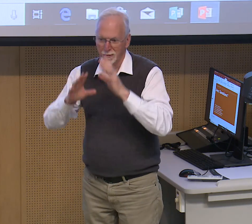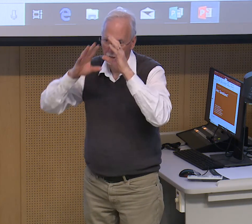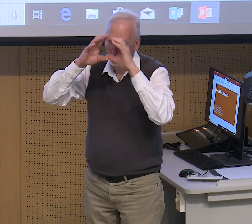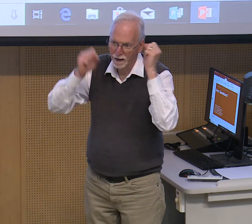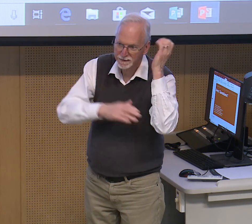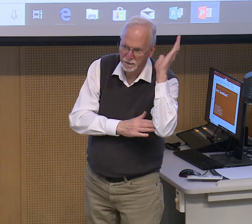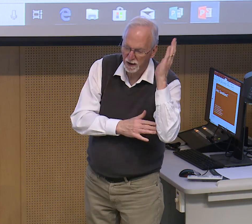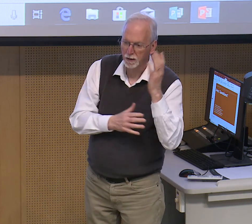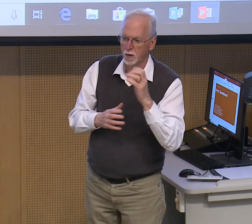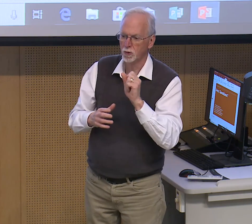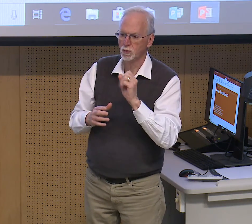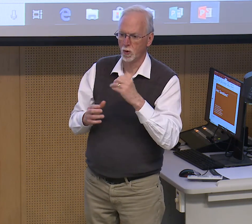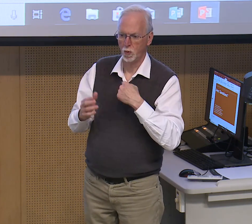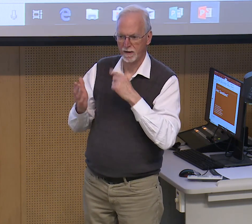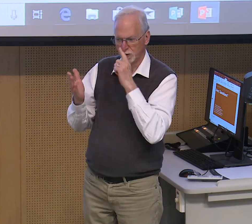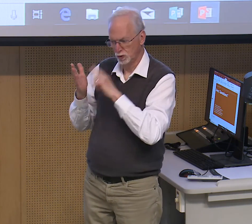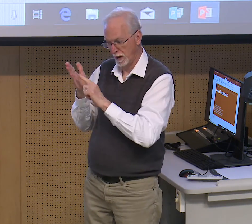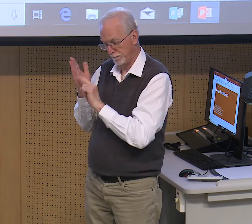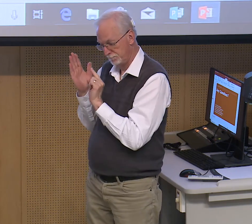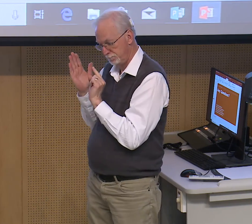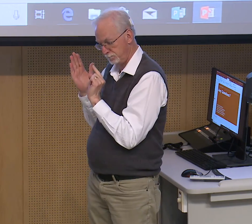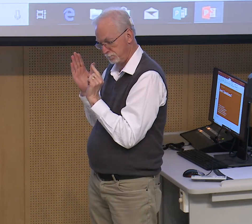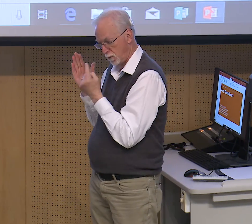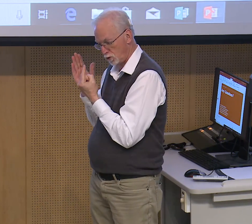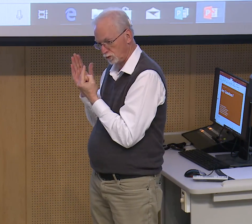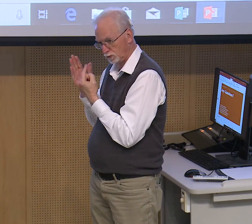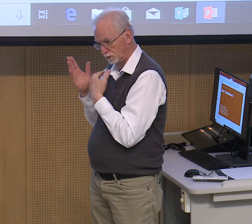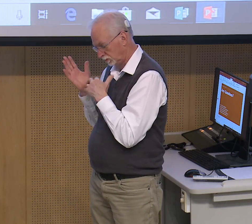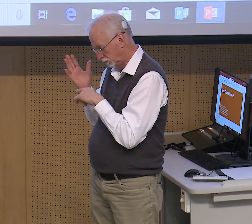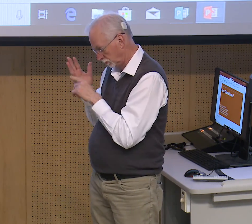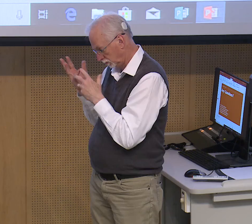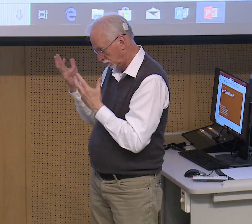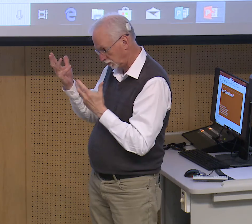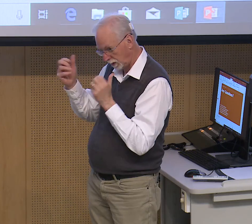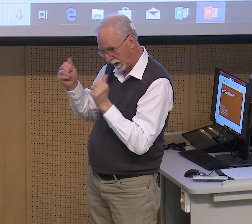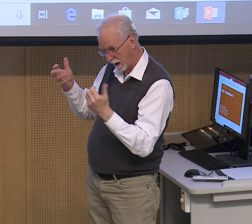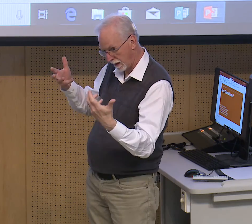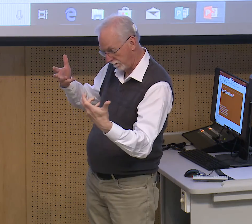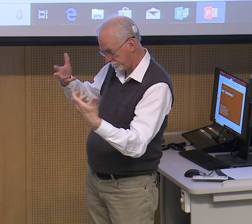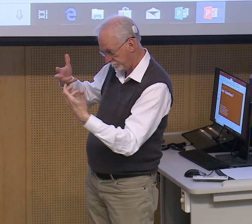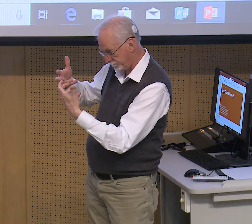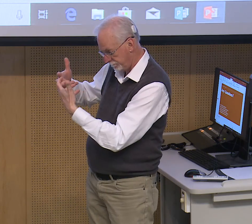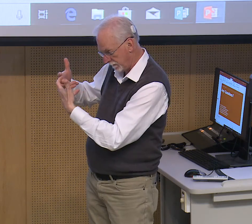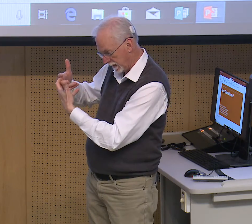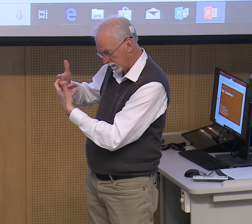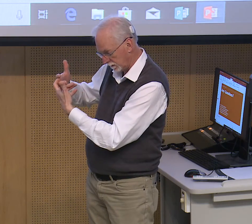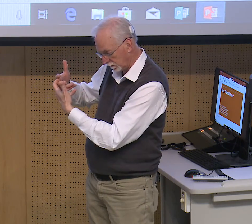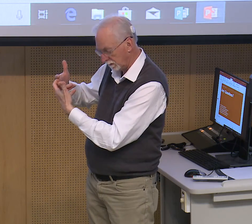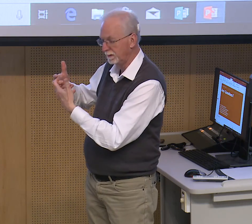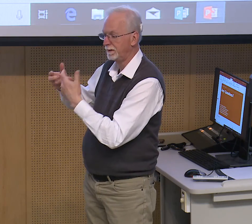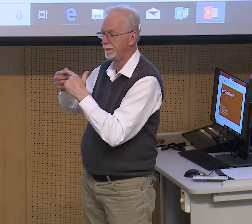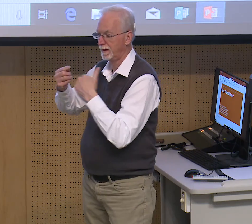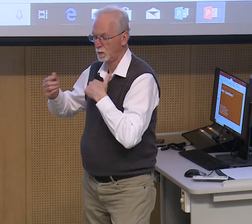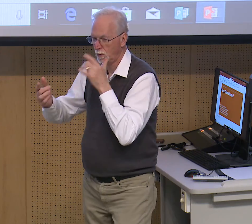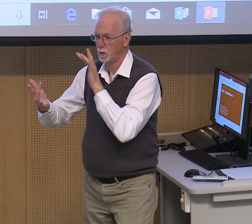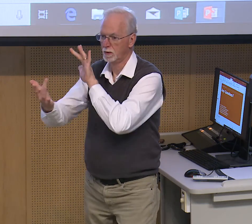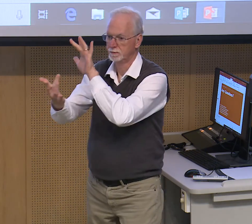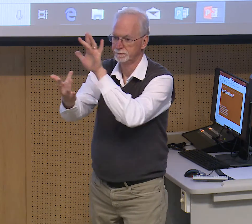happen, presidential addresses. So we will look at the calendar, make sure that your event fits within our